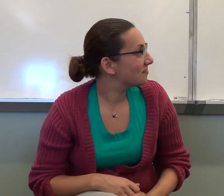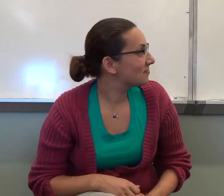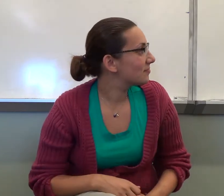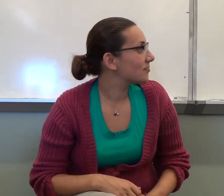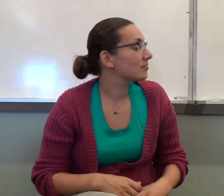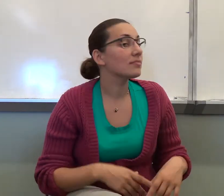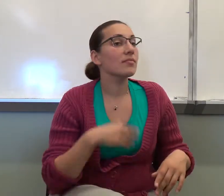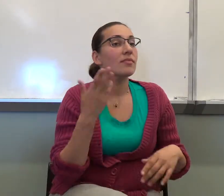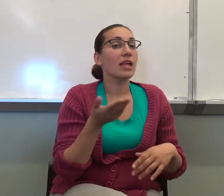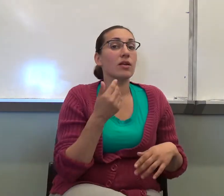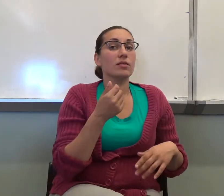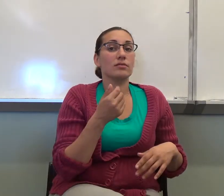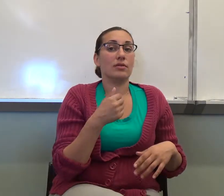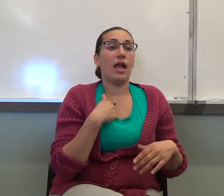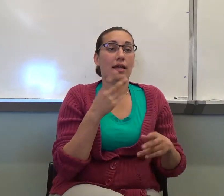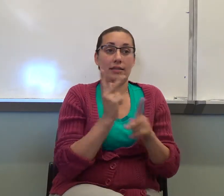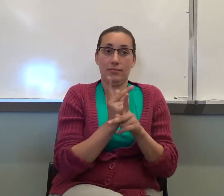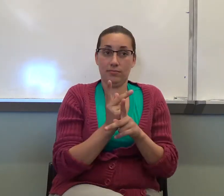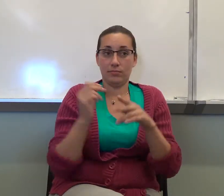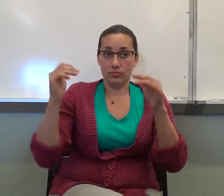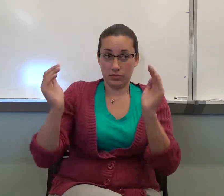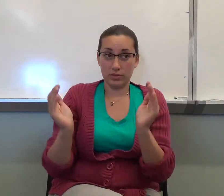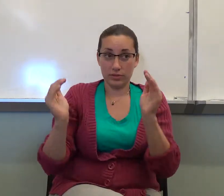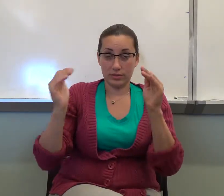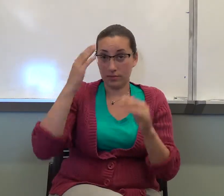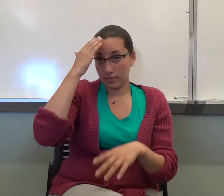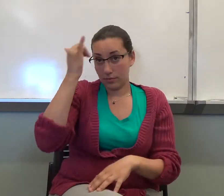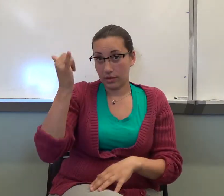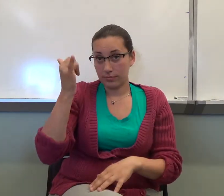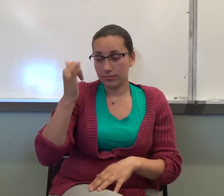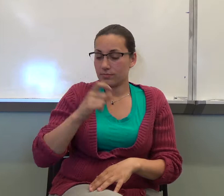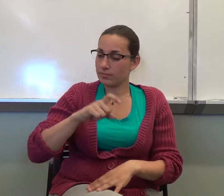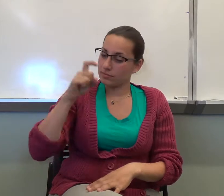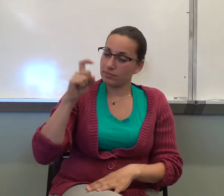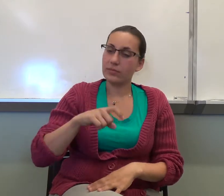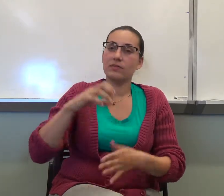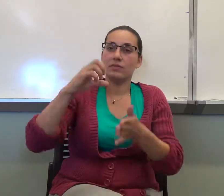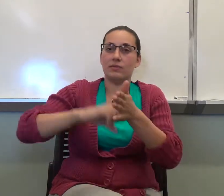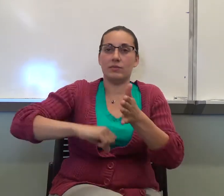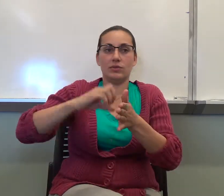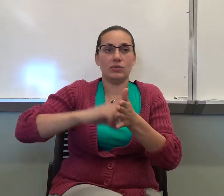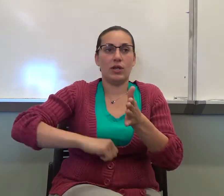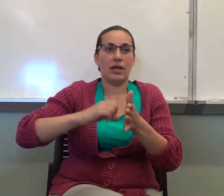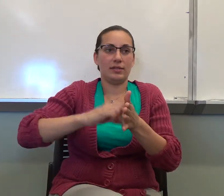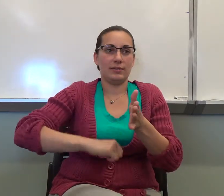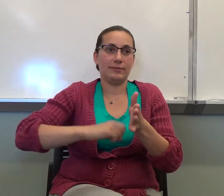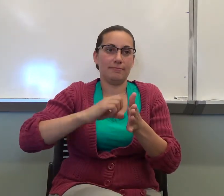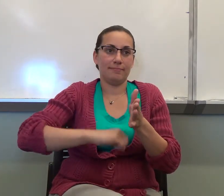here's why I kept the parentheses. Because I've still got to subtract both of them,